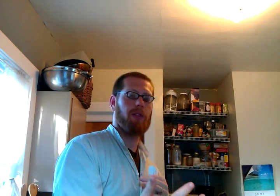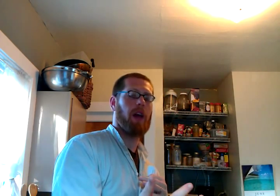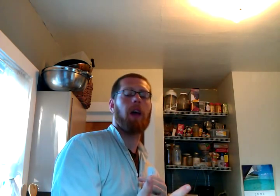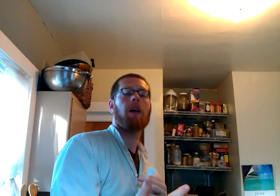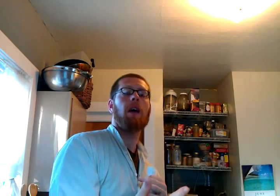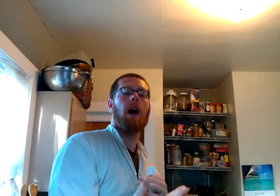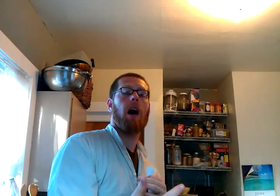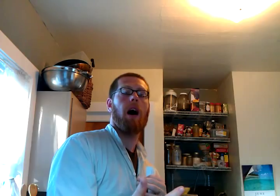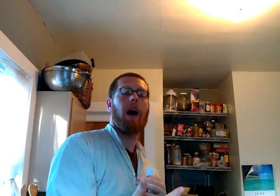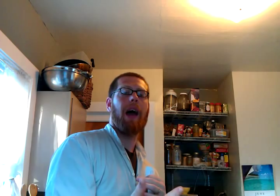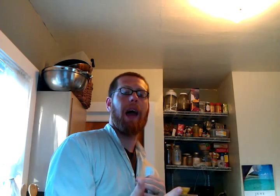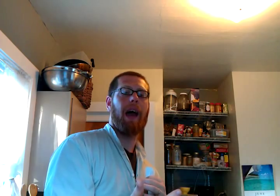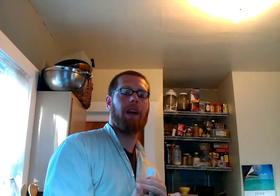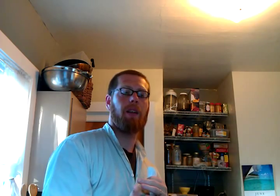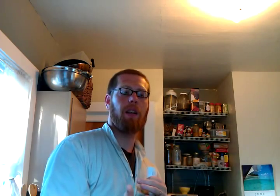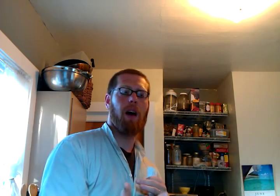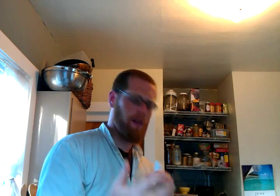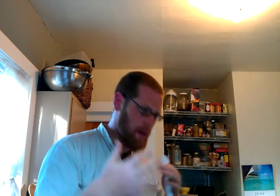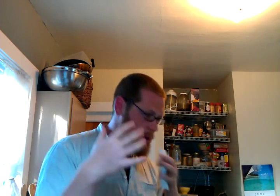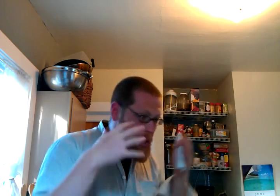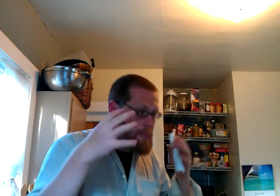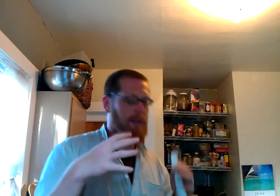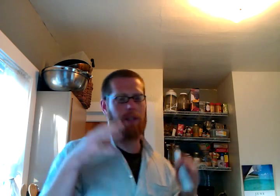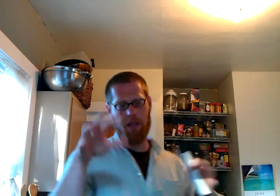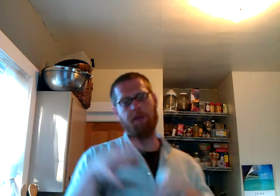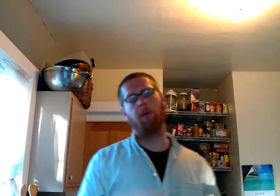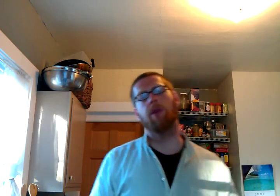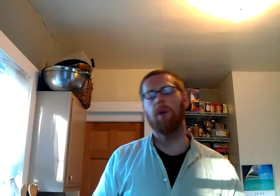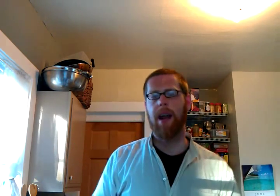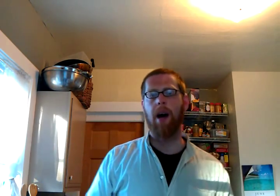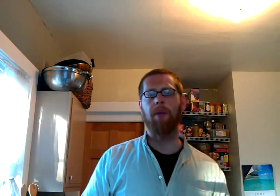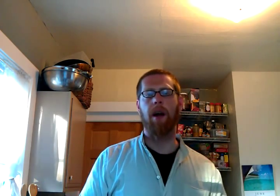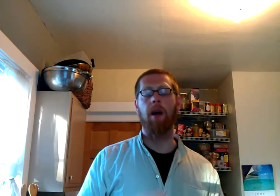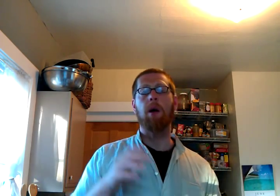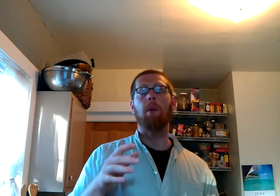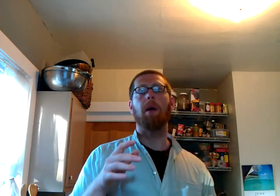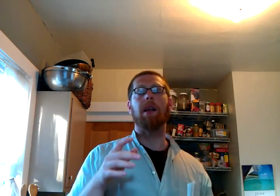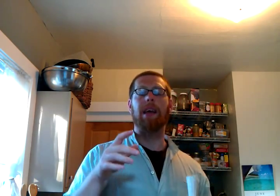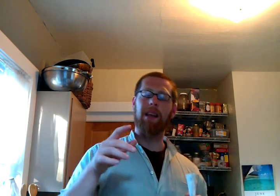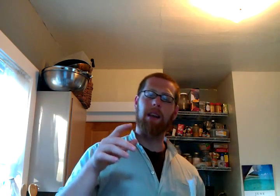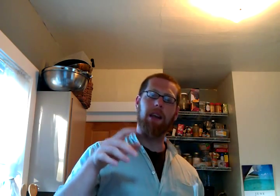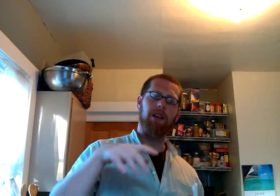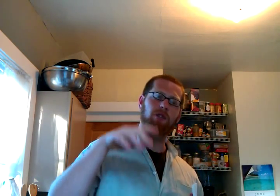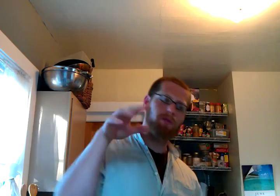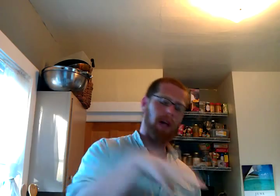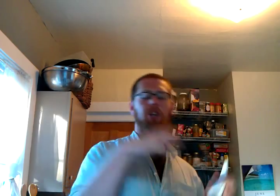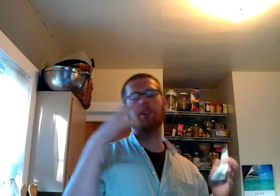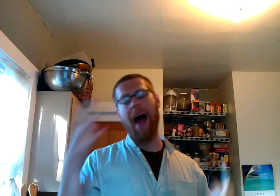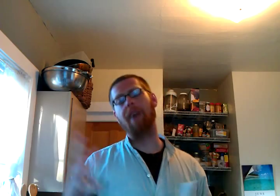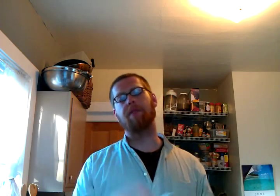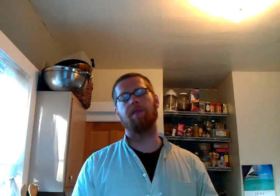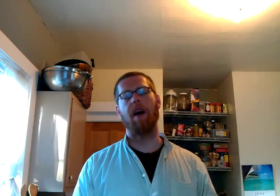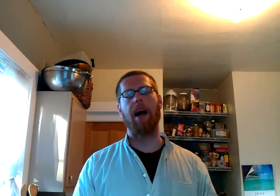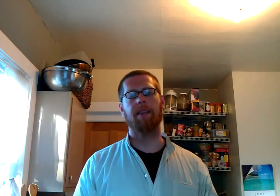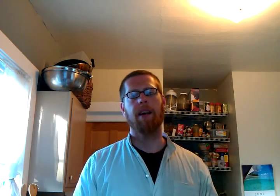thing and kind of alerted me to some stuff that was going down there, but in his reflections after the fact